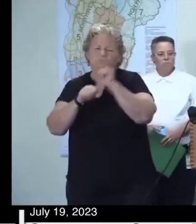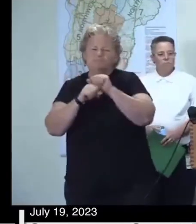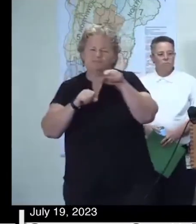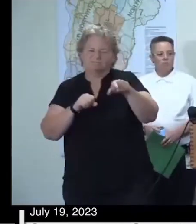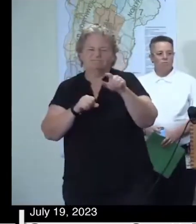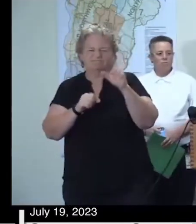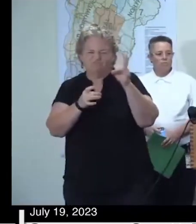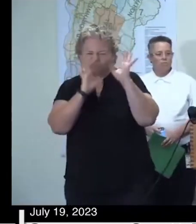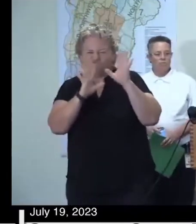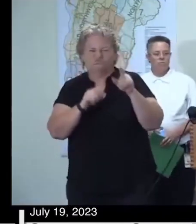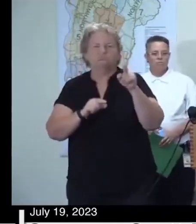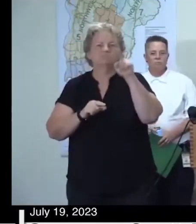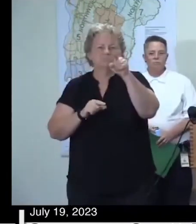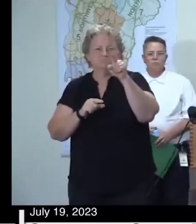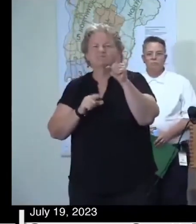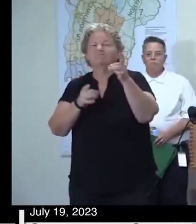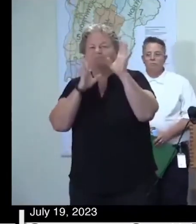thing.